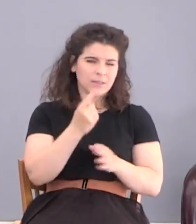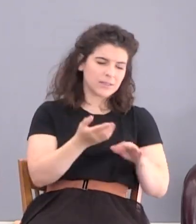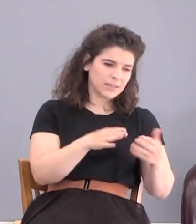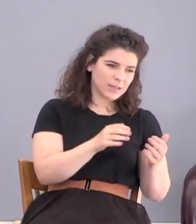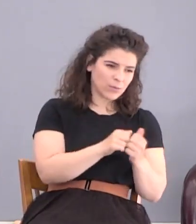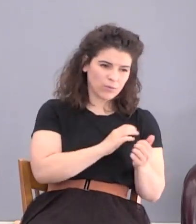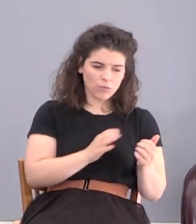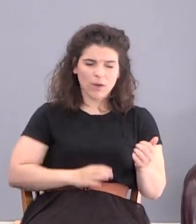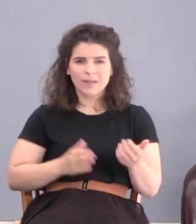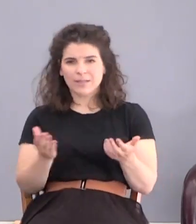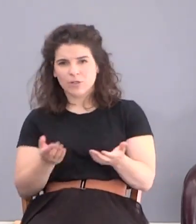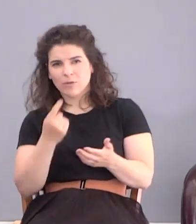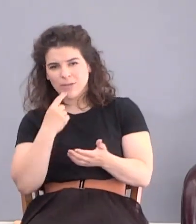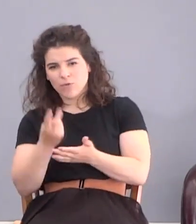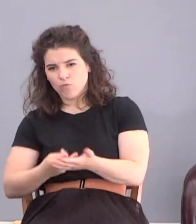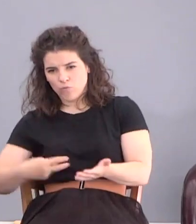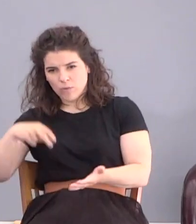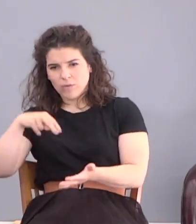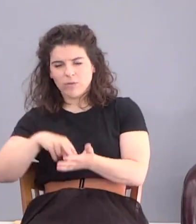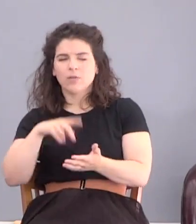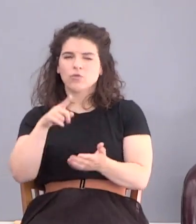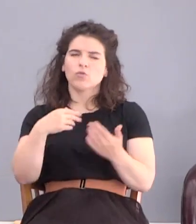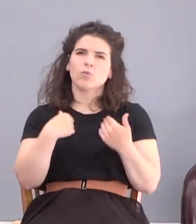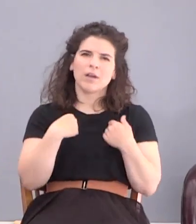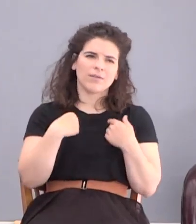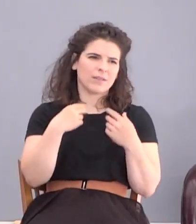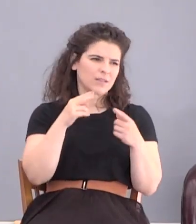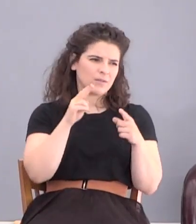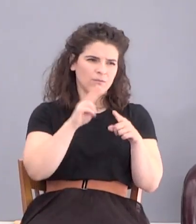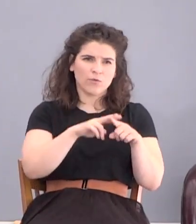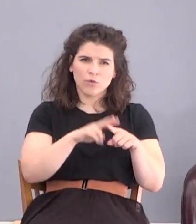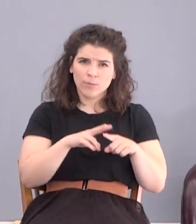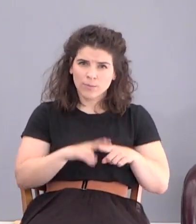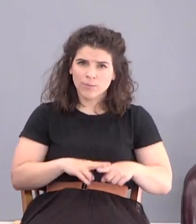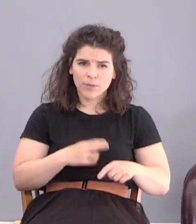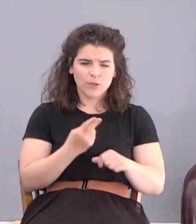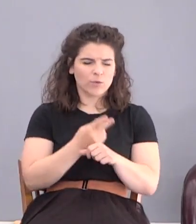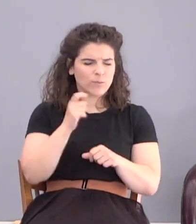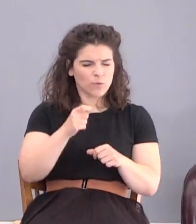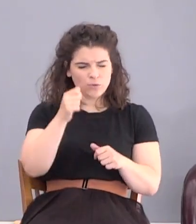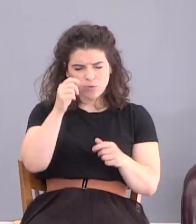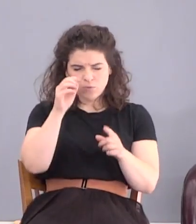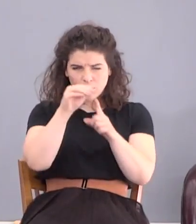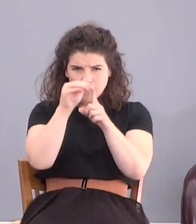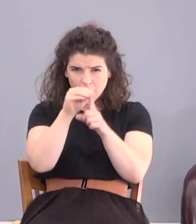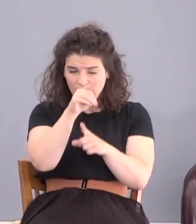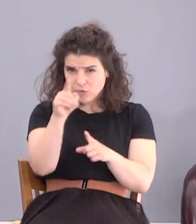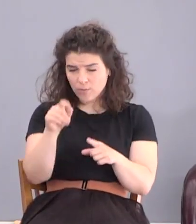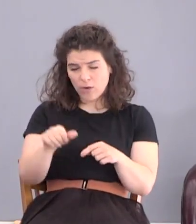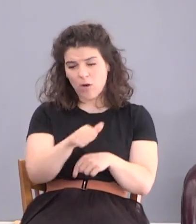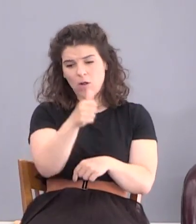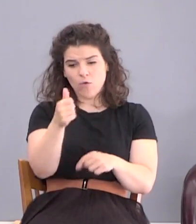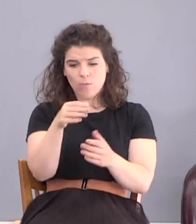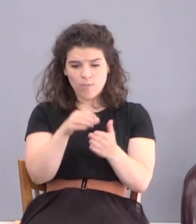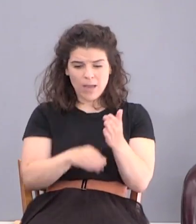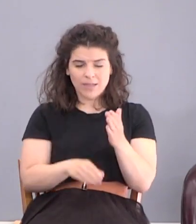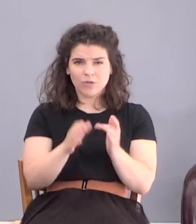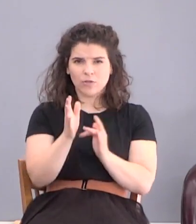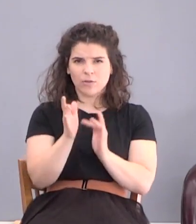risen. So what you have is you've got these terms being used that are supposed to jog our memory about other passages in the Bible.